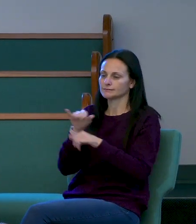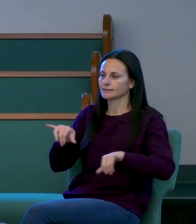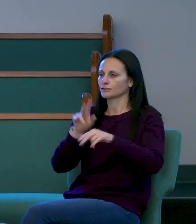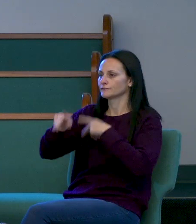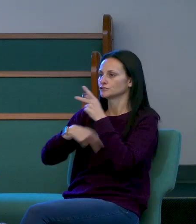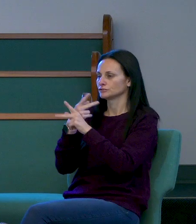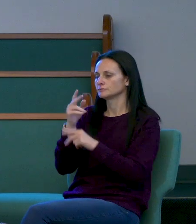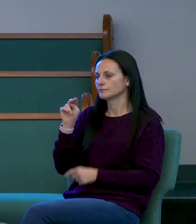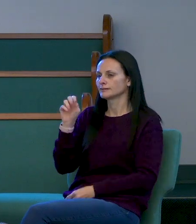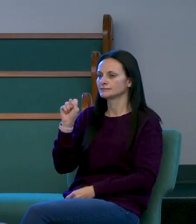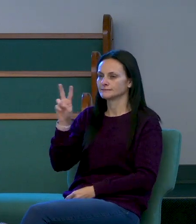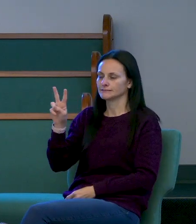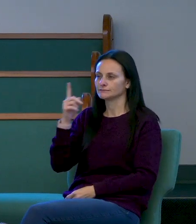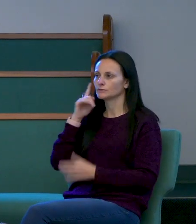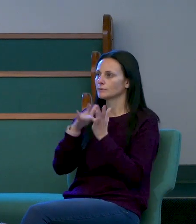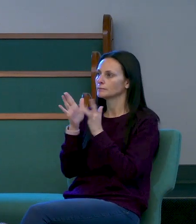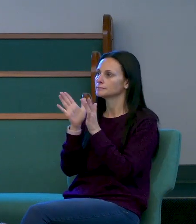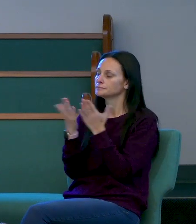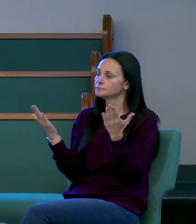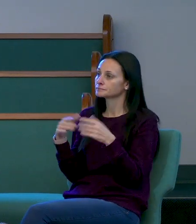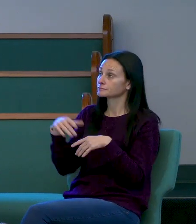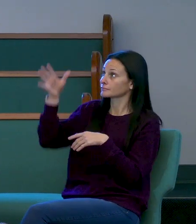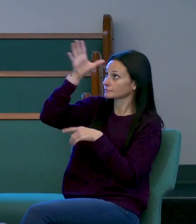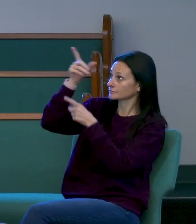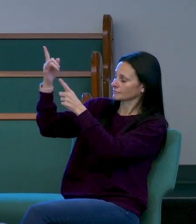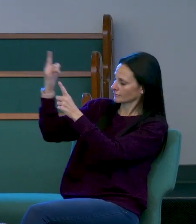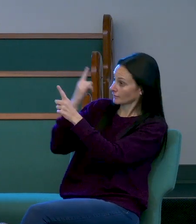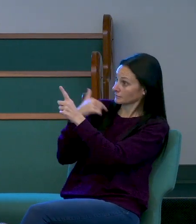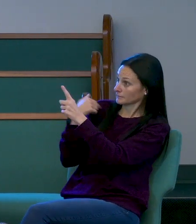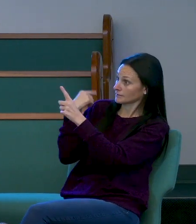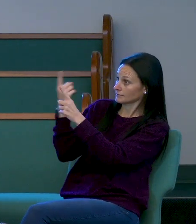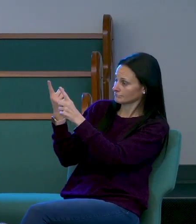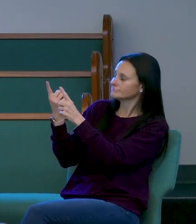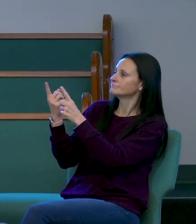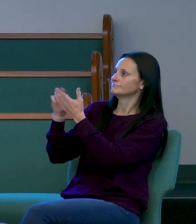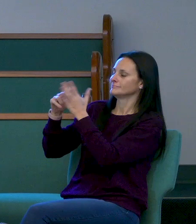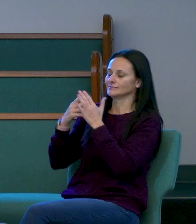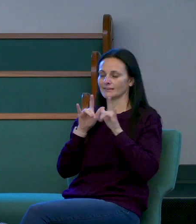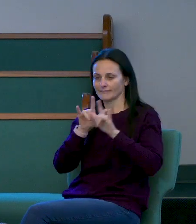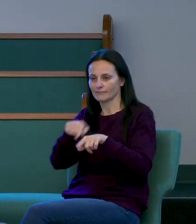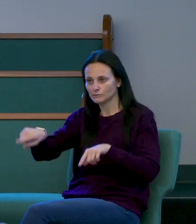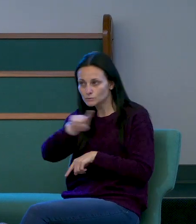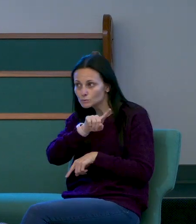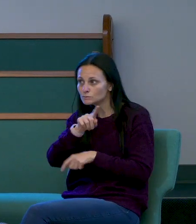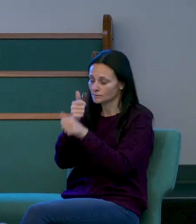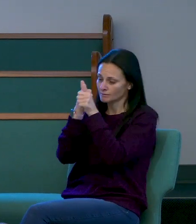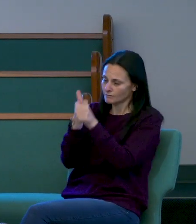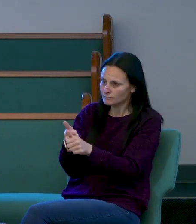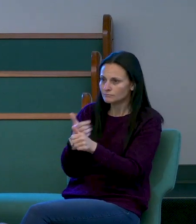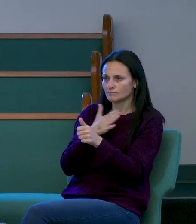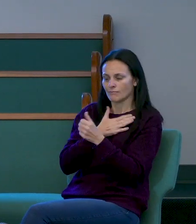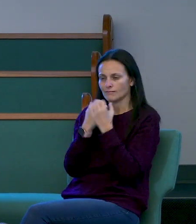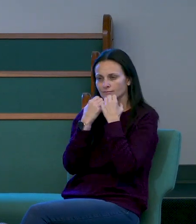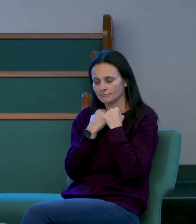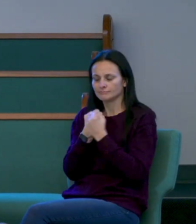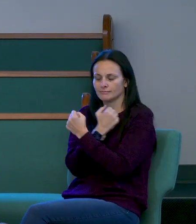Bible. As the Father has loved me, so I have loved you. Abide in my love.